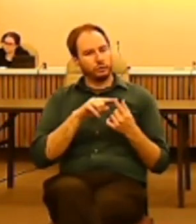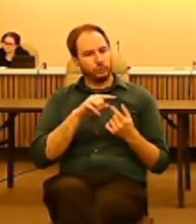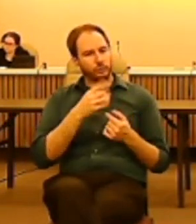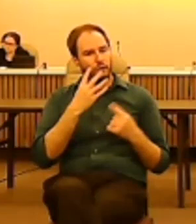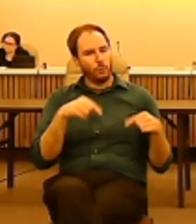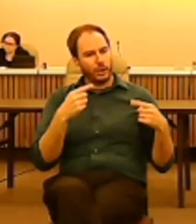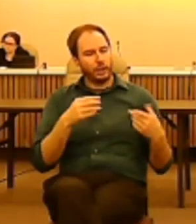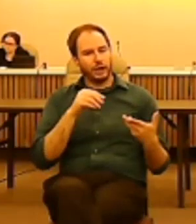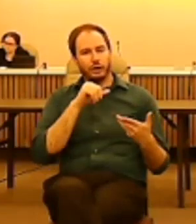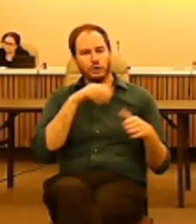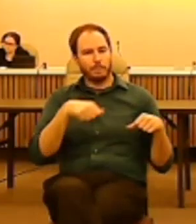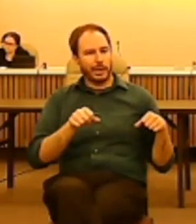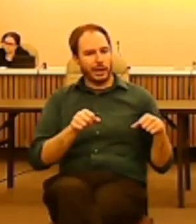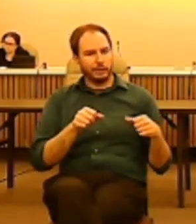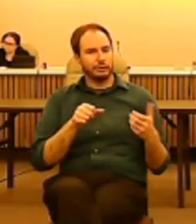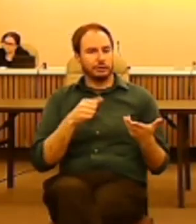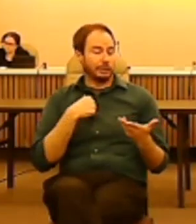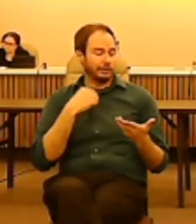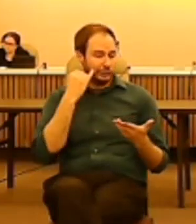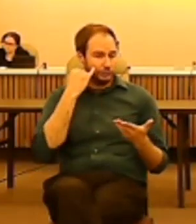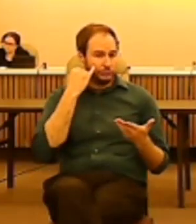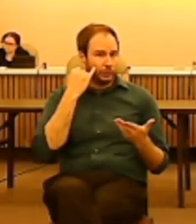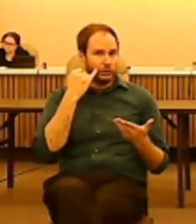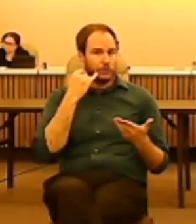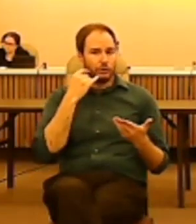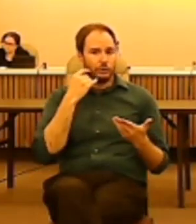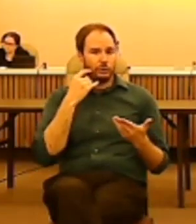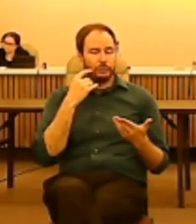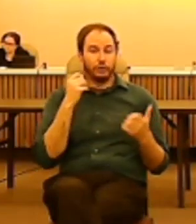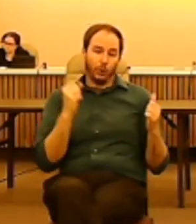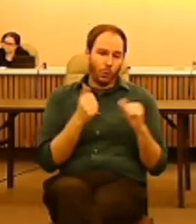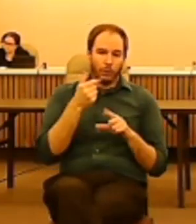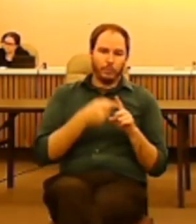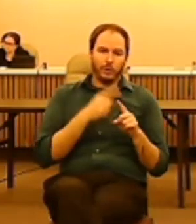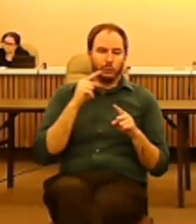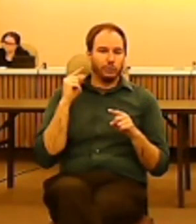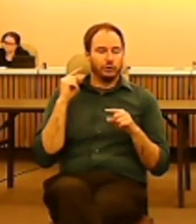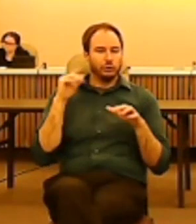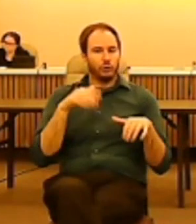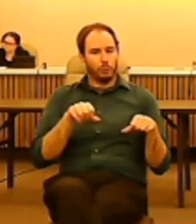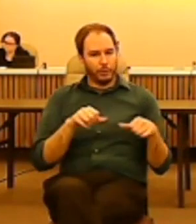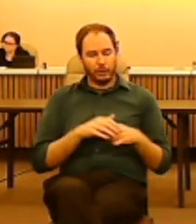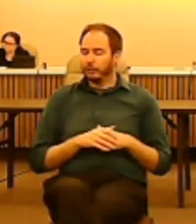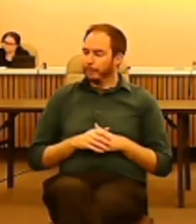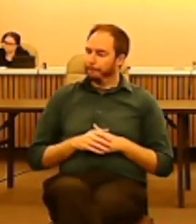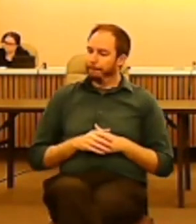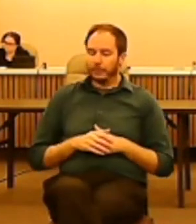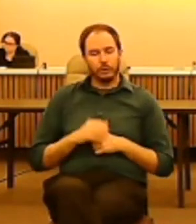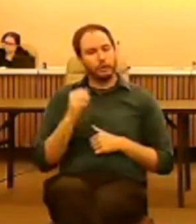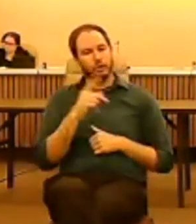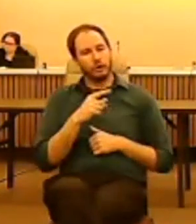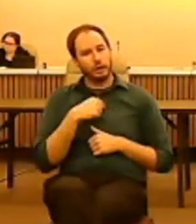and dirt bikes, and then I suppose in the colder months, the snowmobiles. Yeah. Okay,